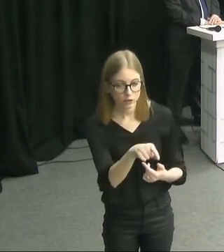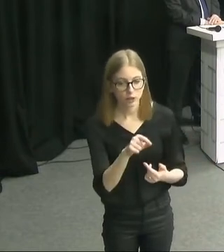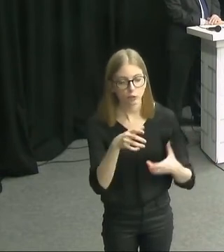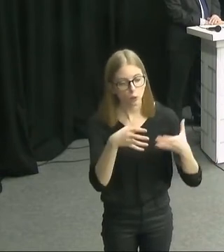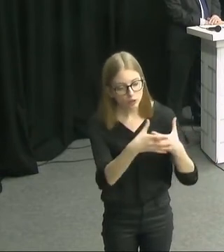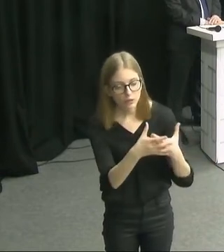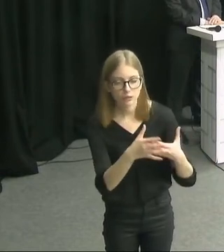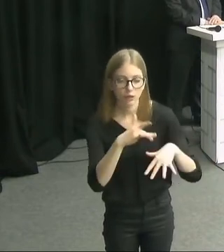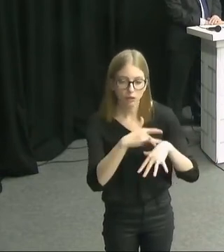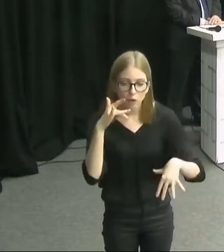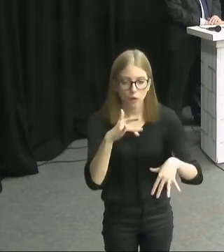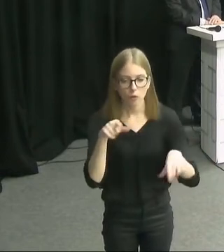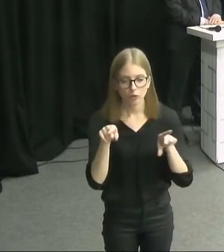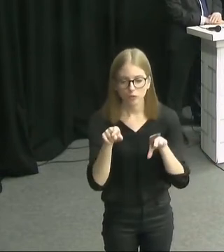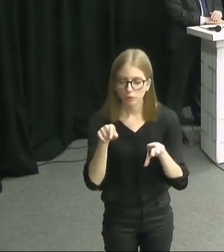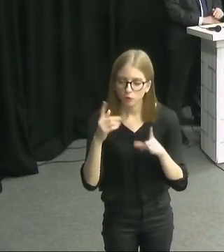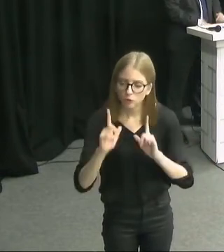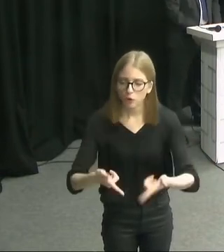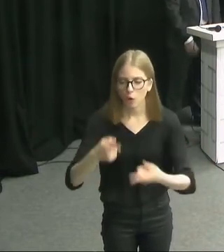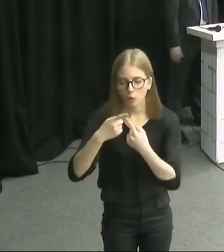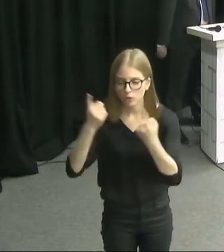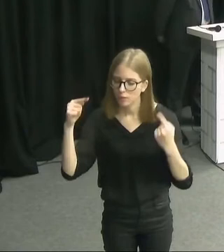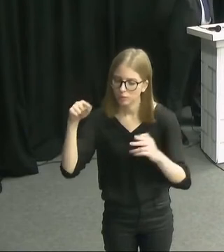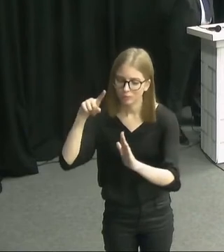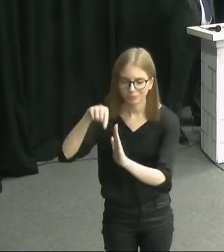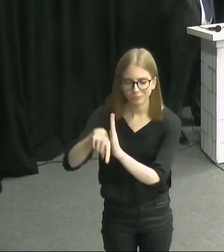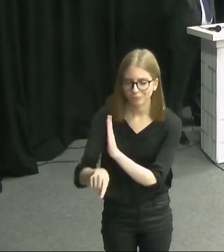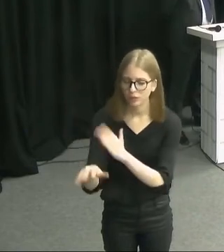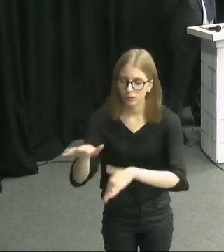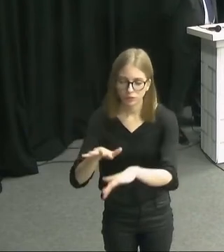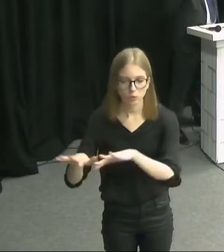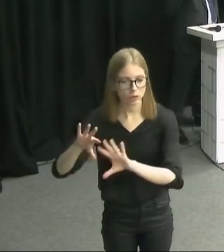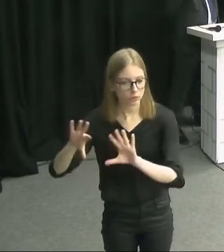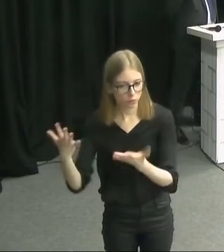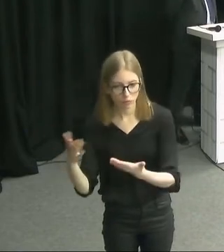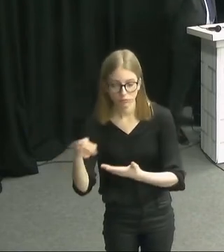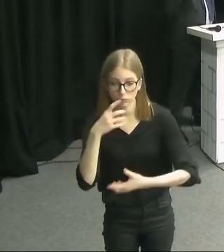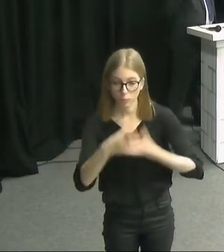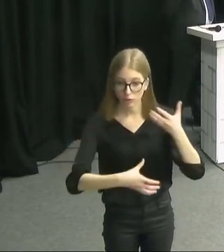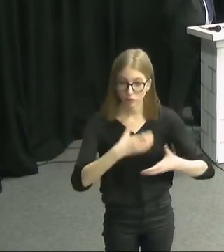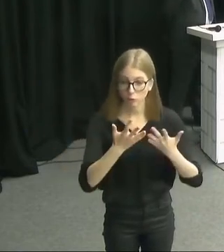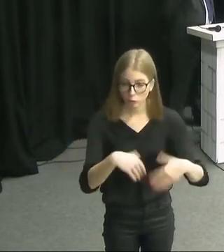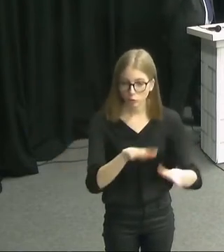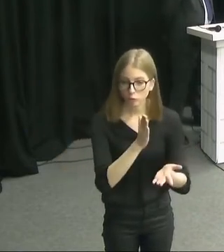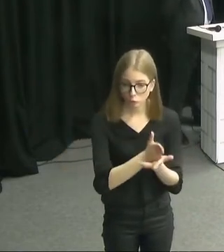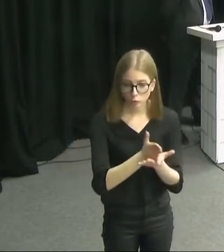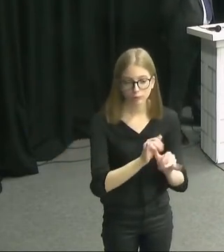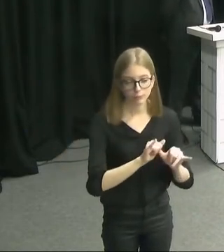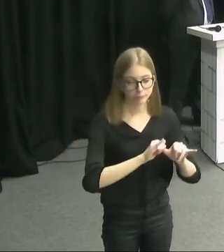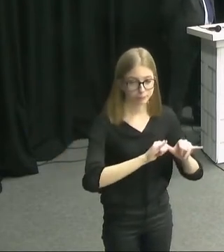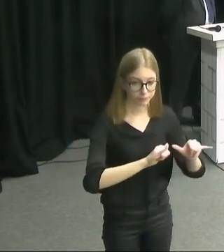to ensure that. For example, a monthly e-journal of the university